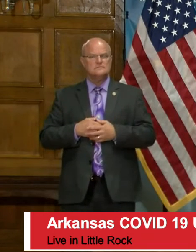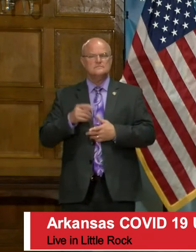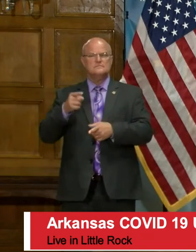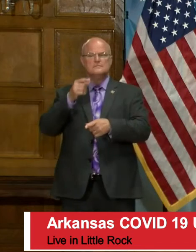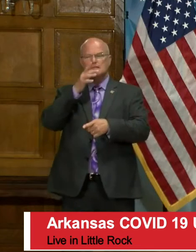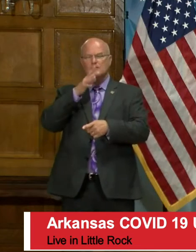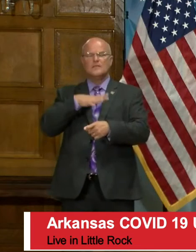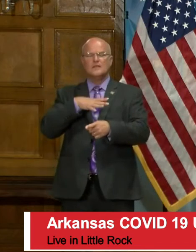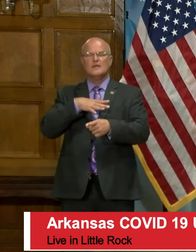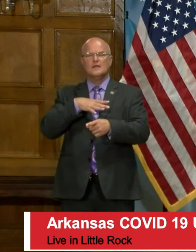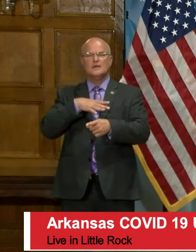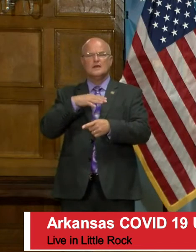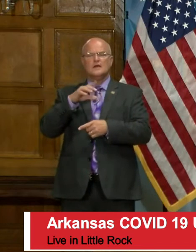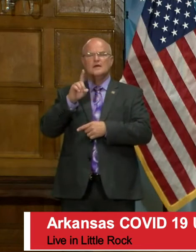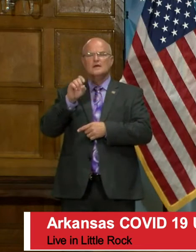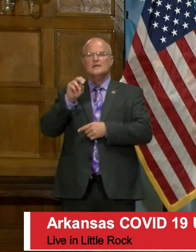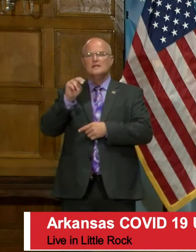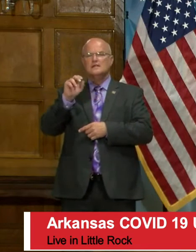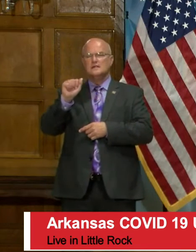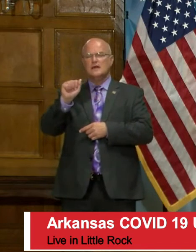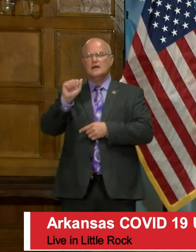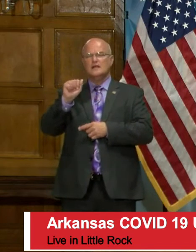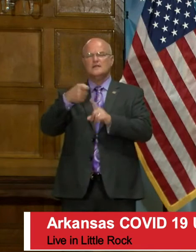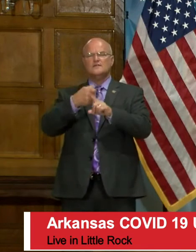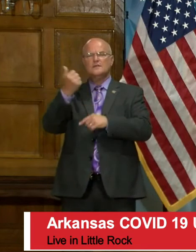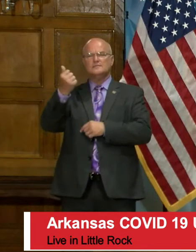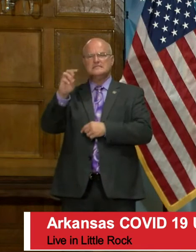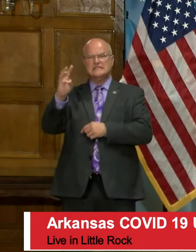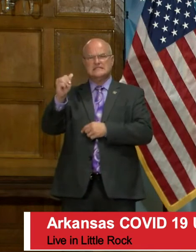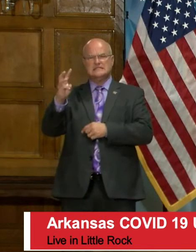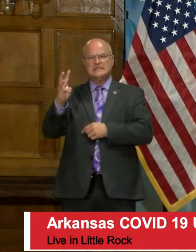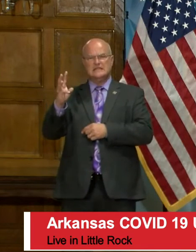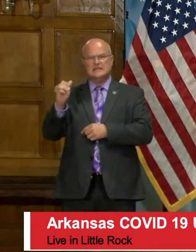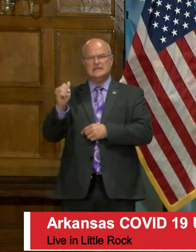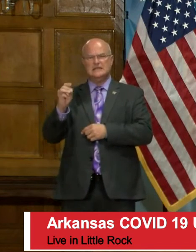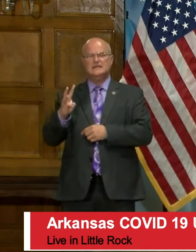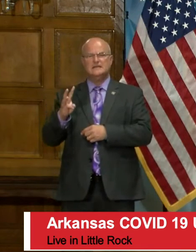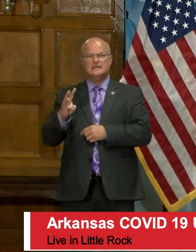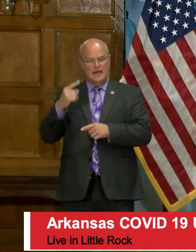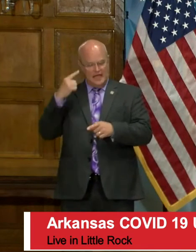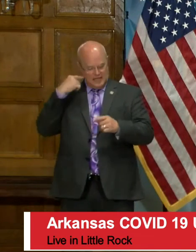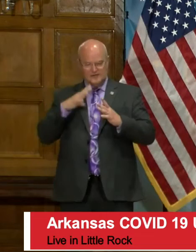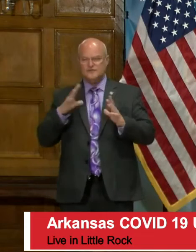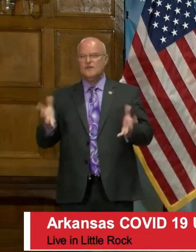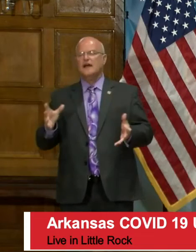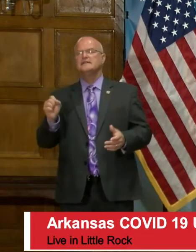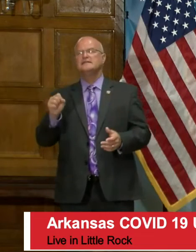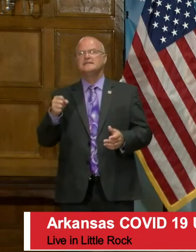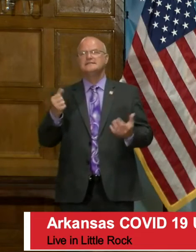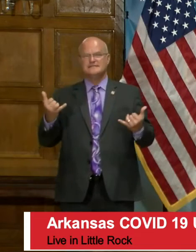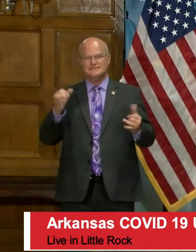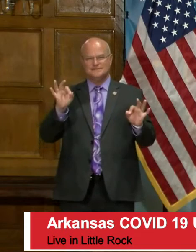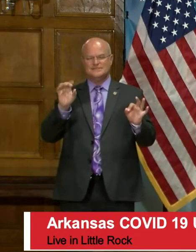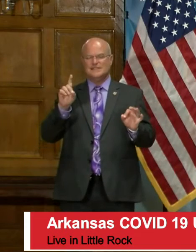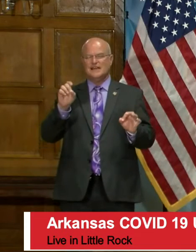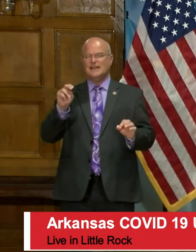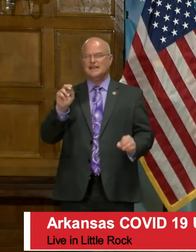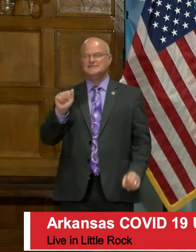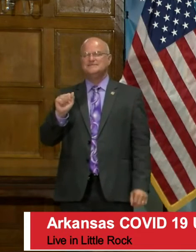Yes, Governor. This is Donna Terrell from Fox 16. I'm just making sure you can hear me. I can hear you perfectly now, Donna.